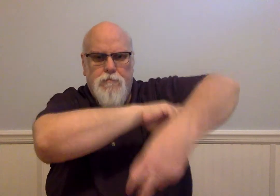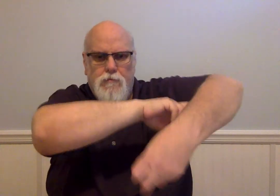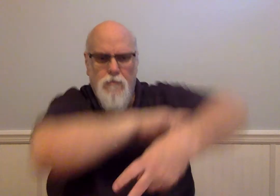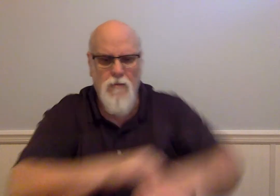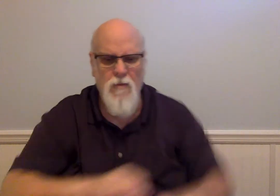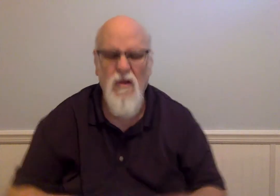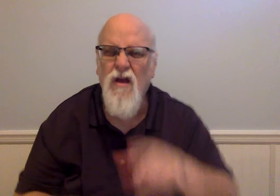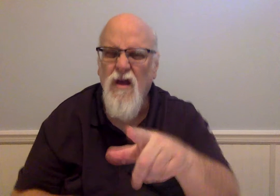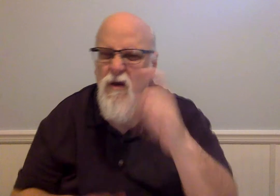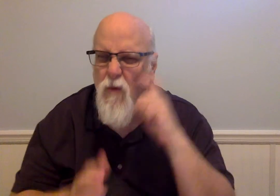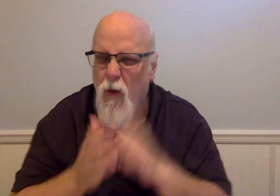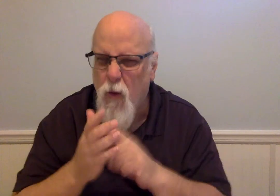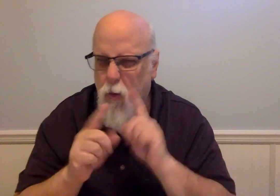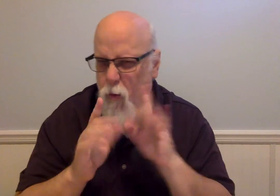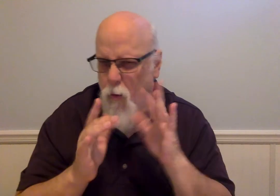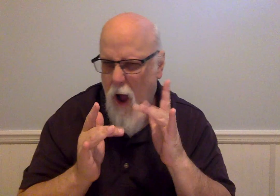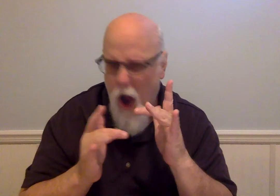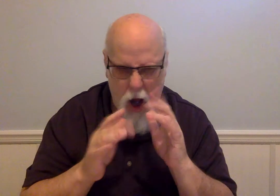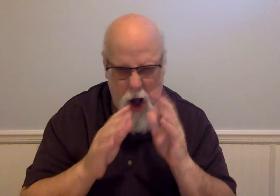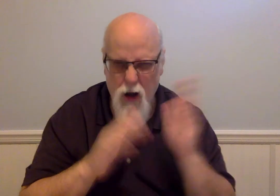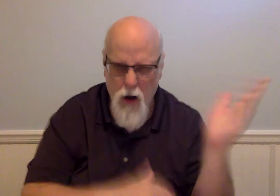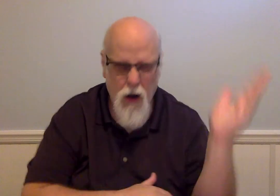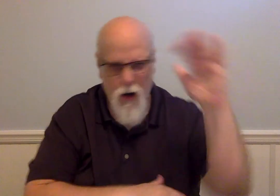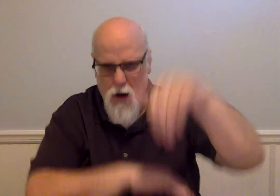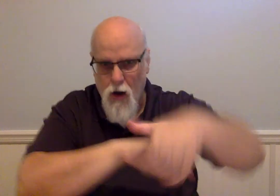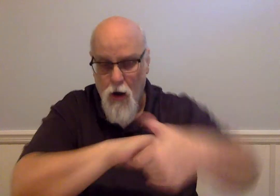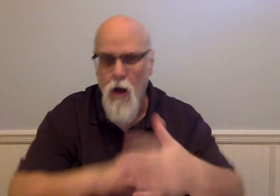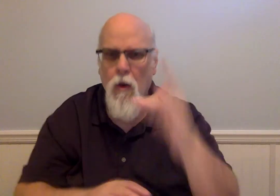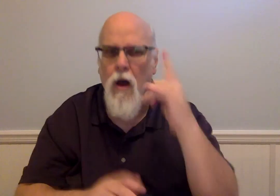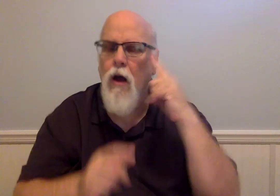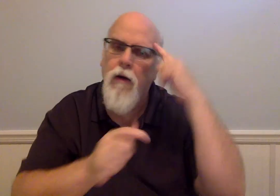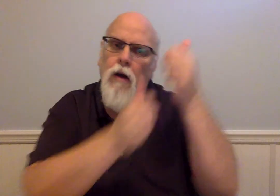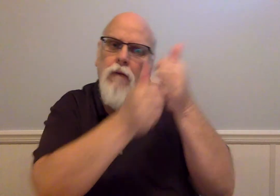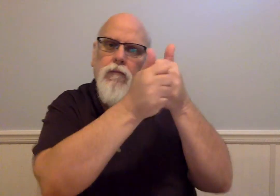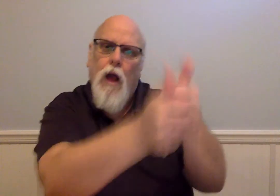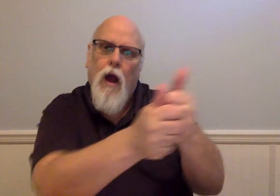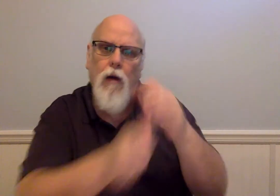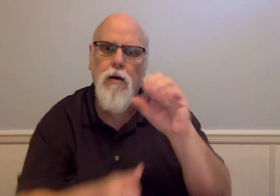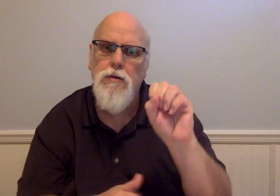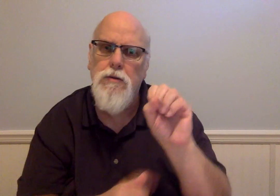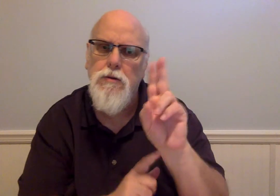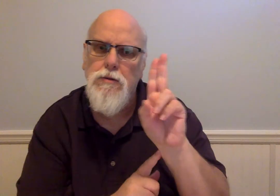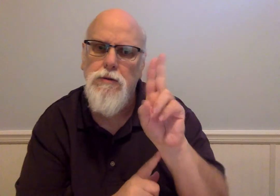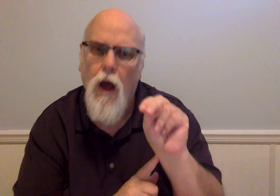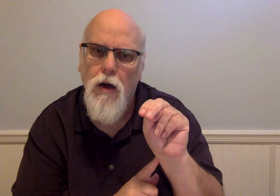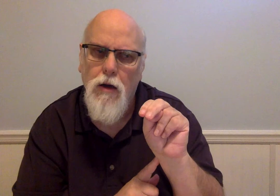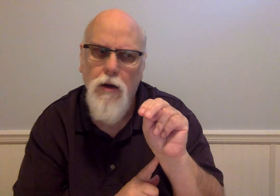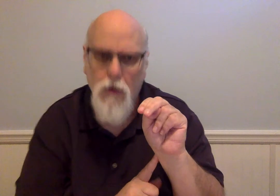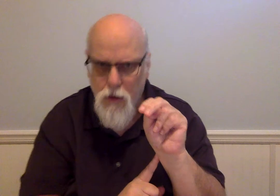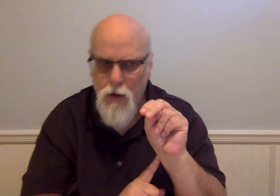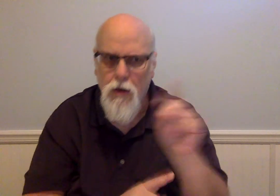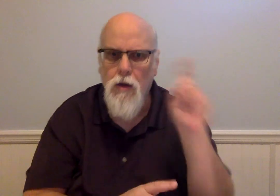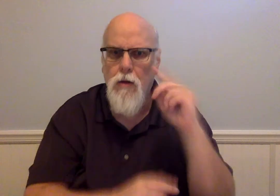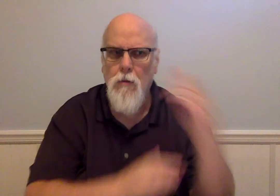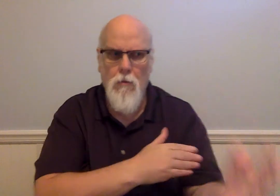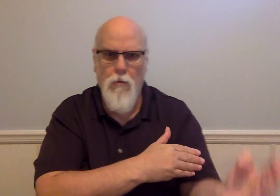so that's midnight. And so you think about it, if you follow the sun, right? And